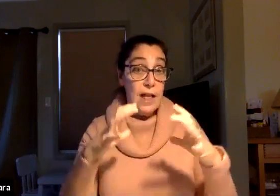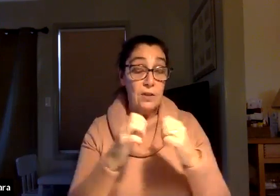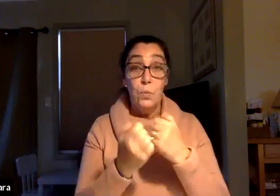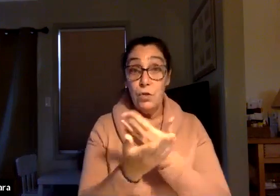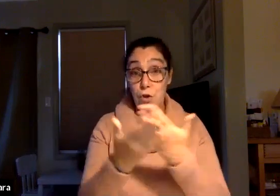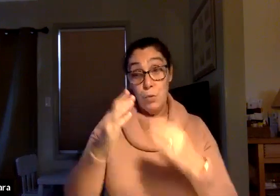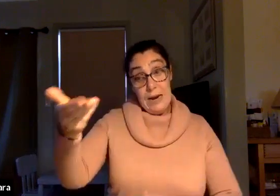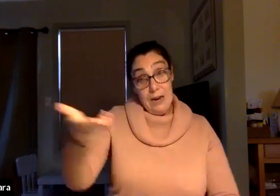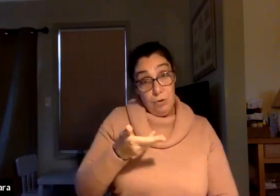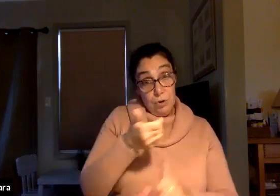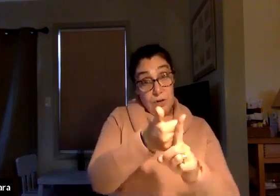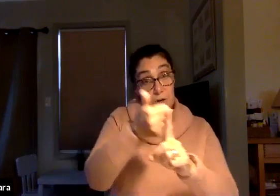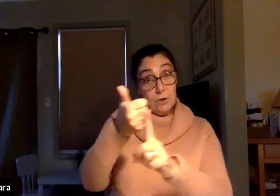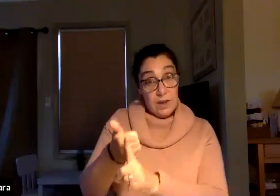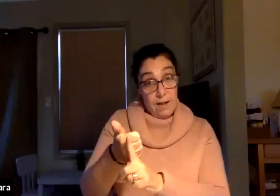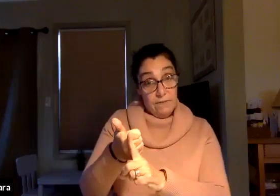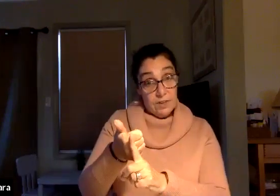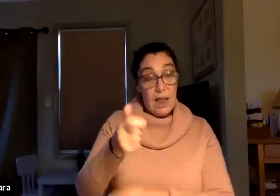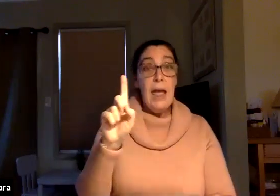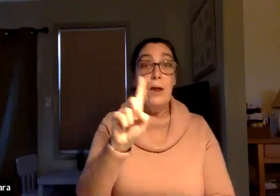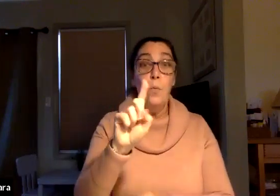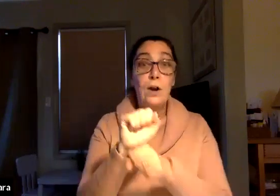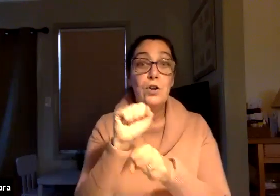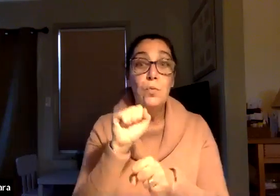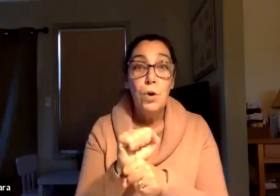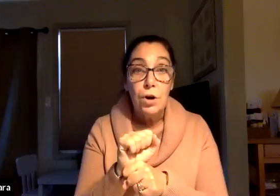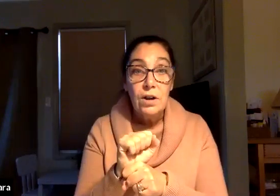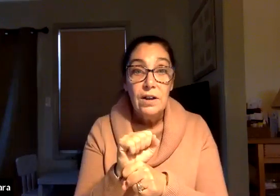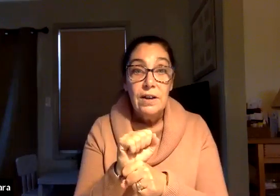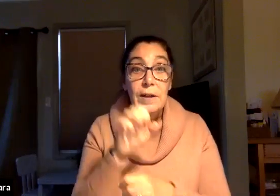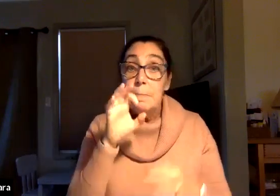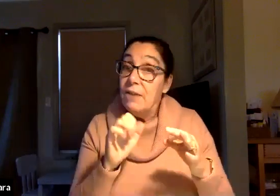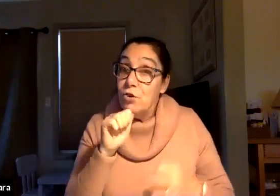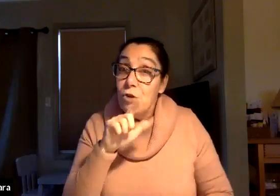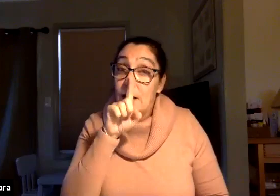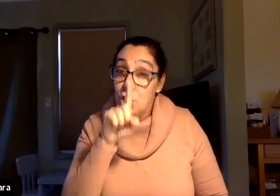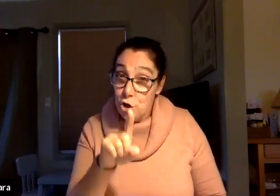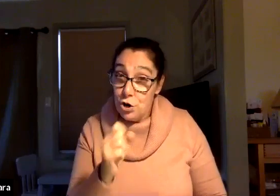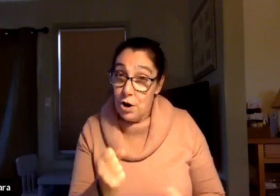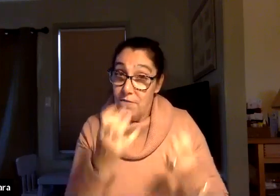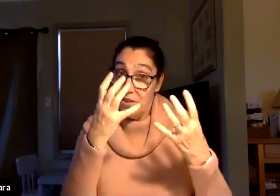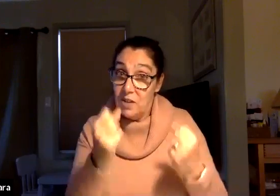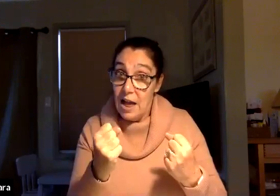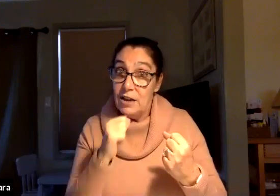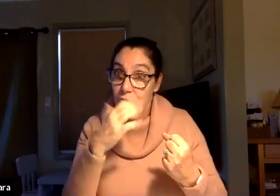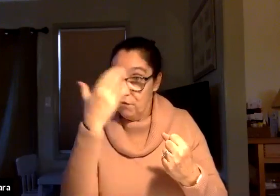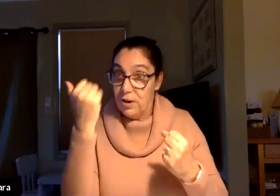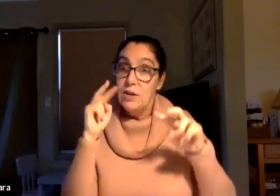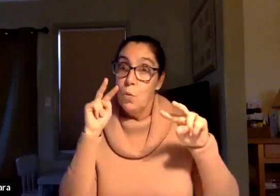class with you introducing yourselves and where you work. If you're not sure of the sign, don't forget to